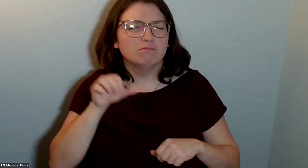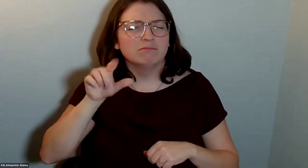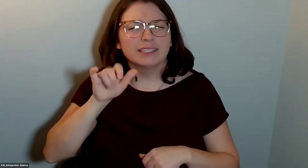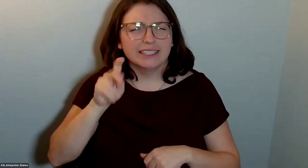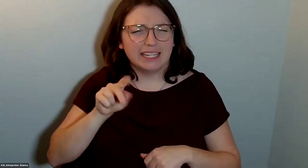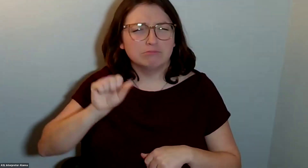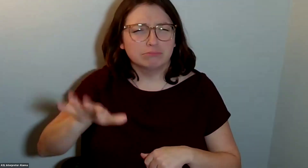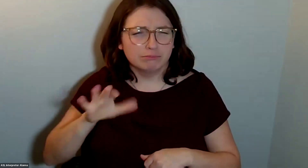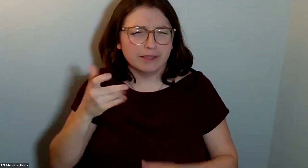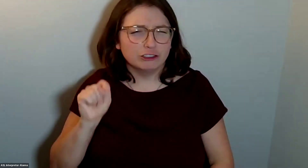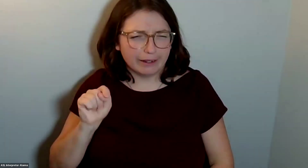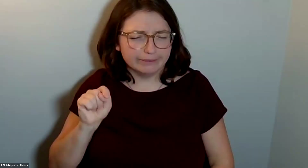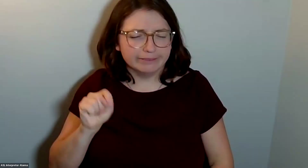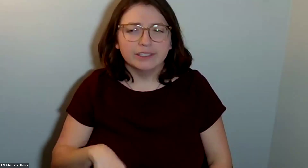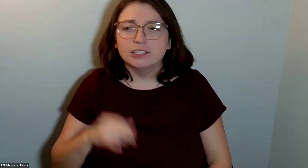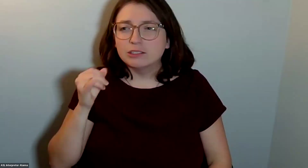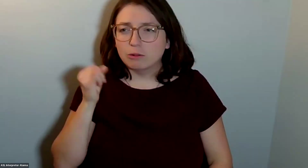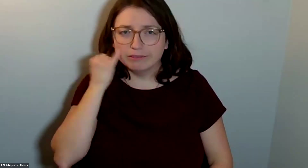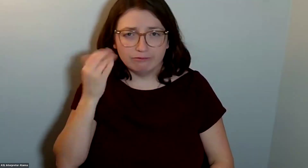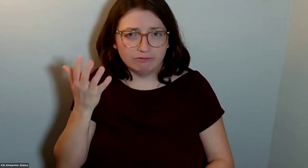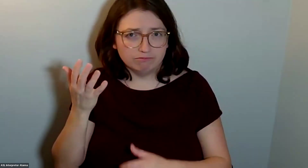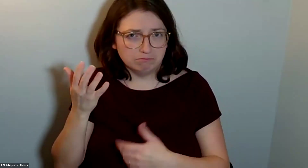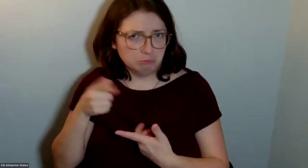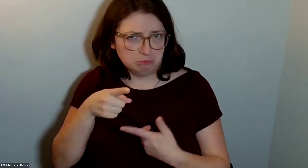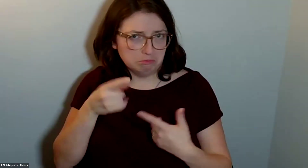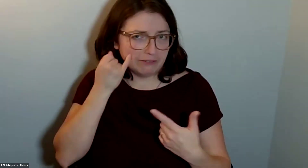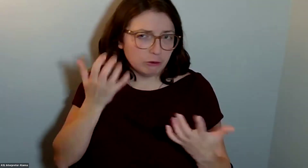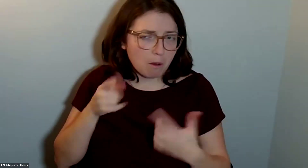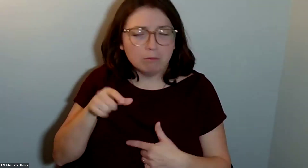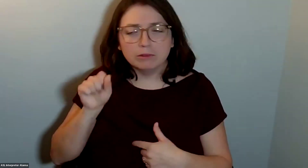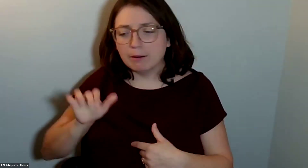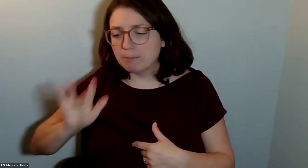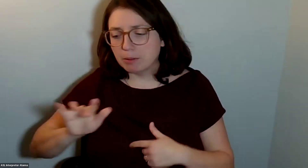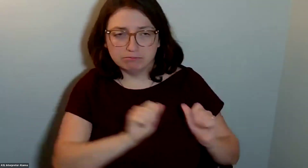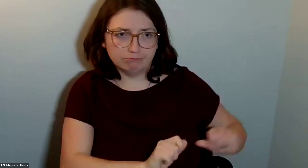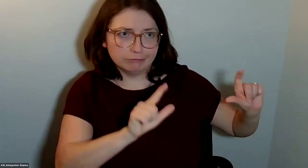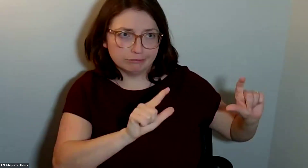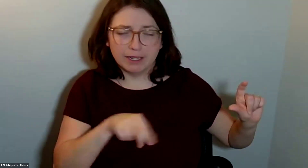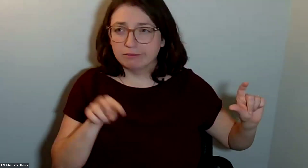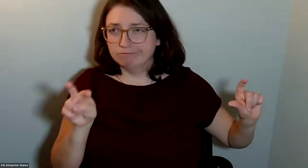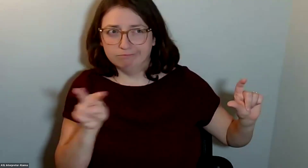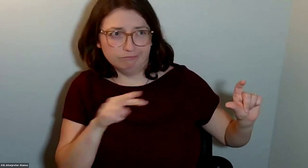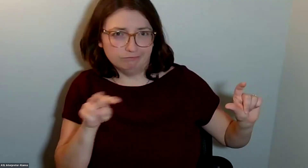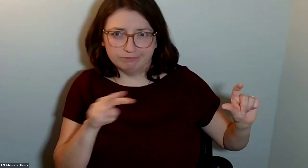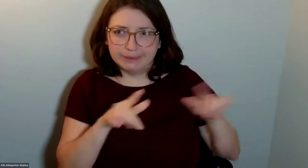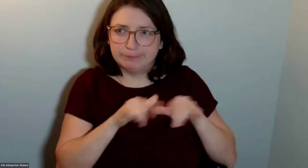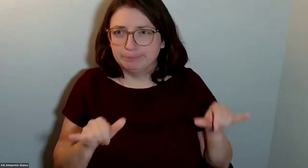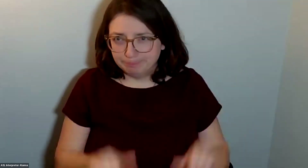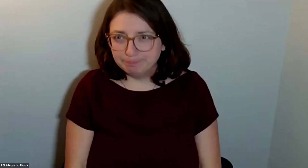the chat for anyone who would like it. I'll do that right now. Right